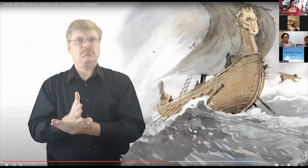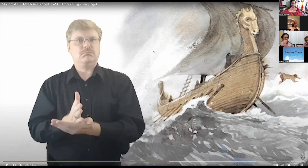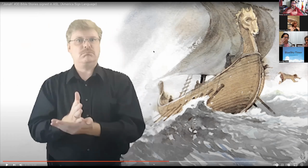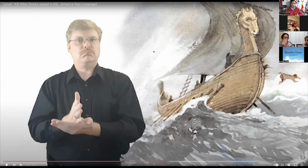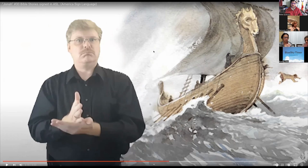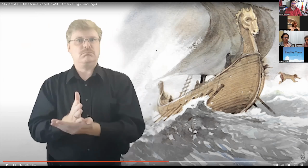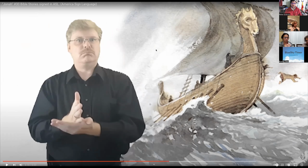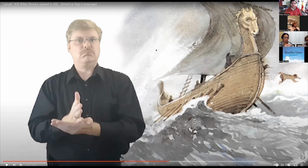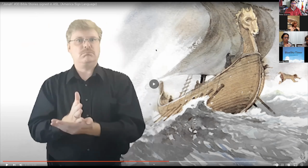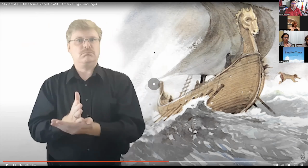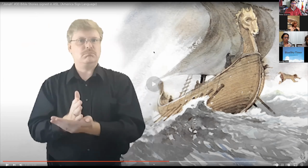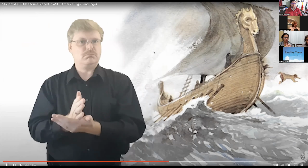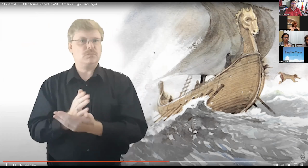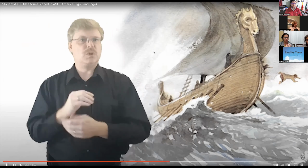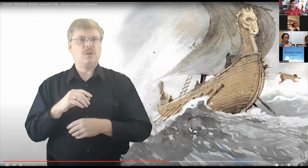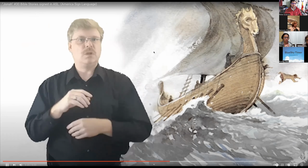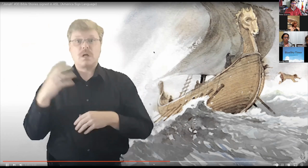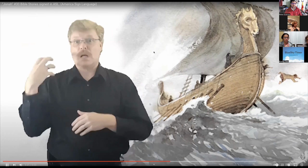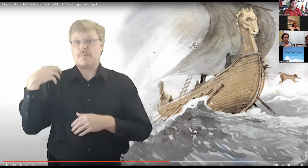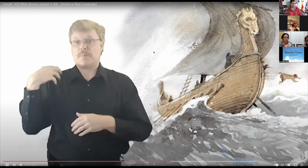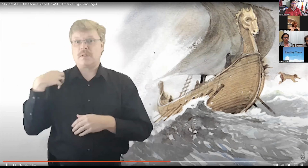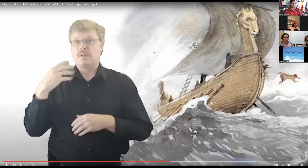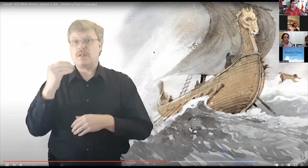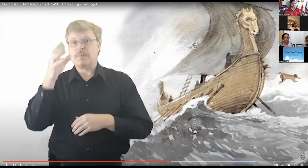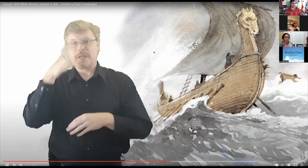stopped. And